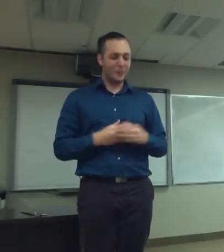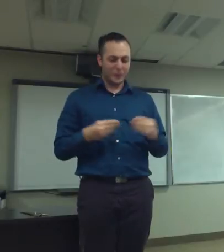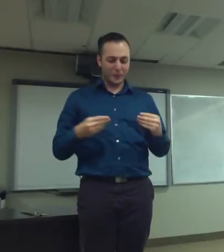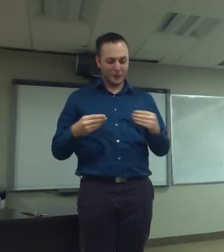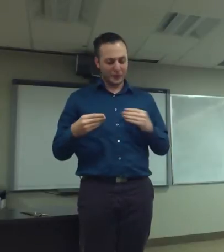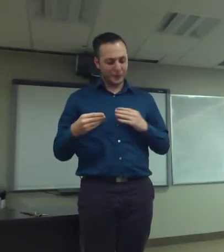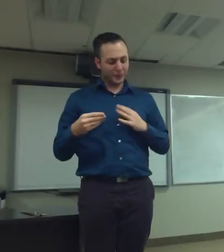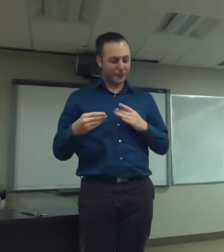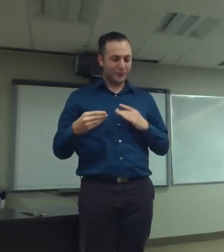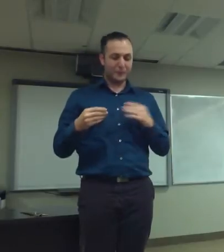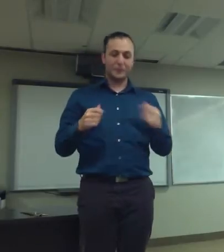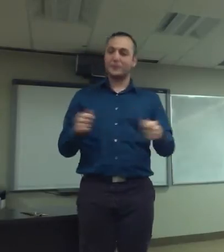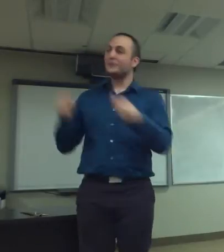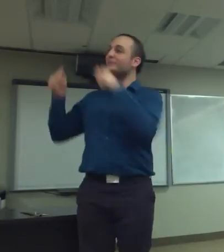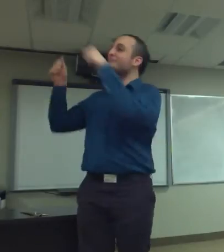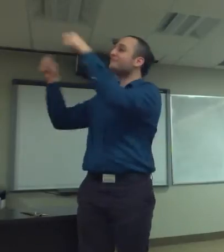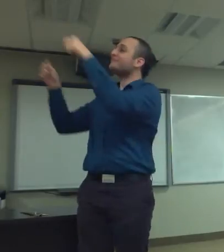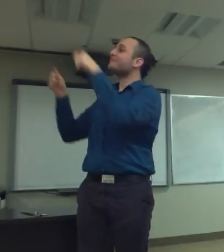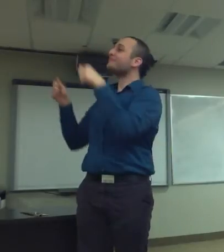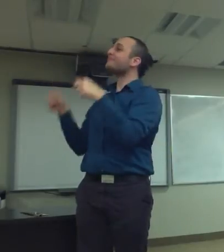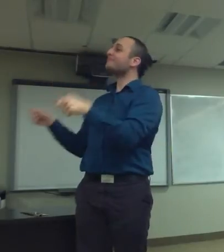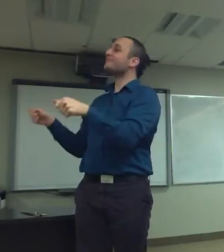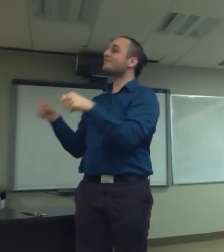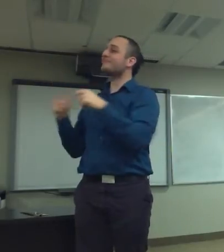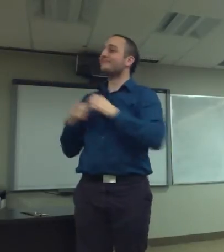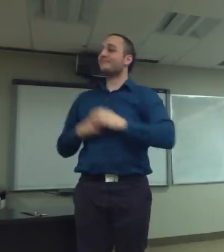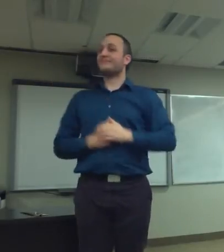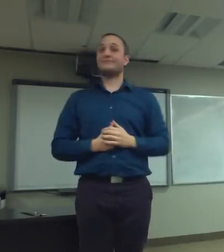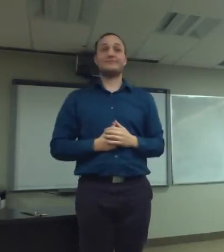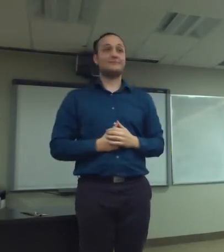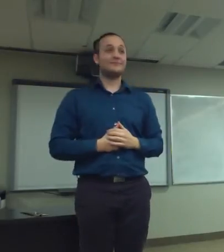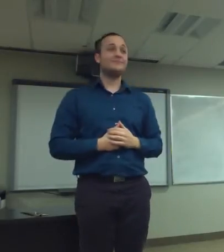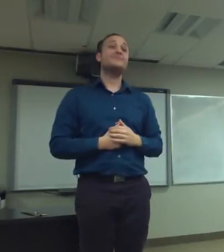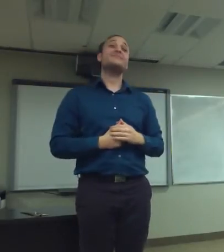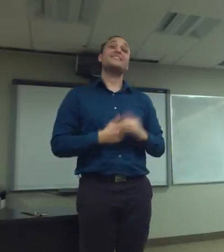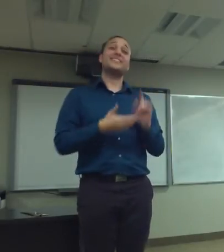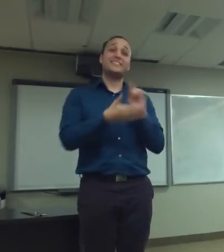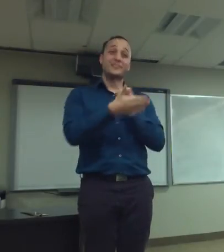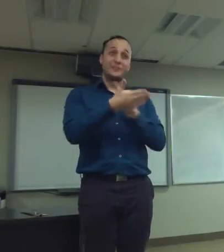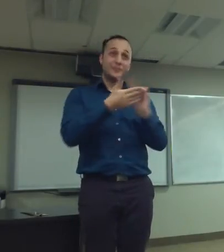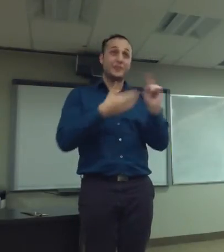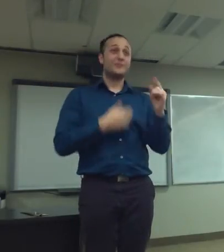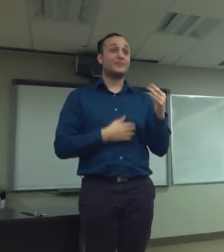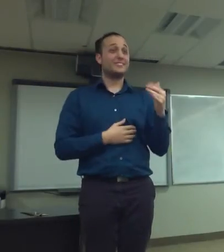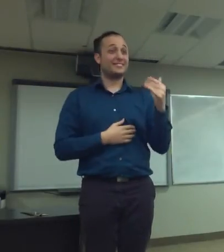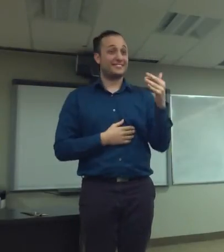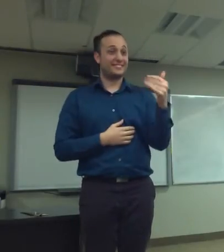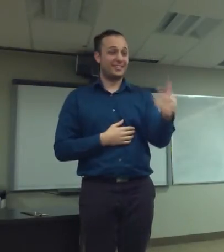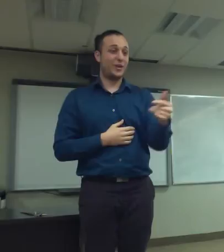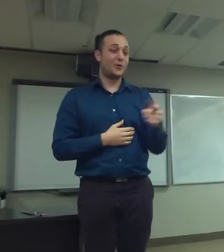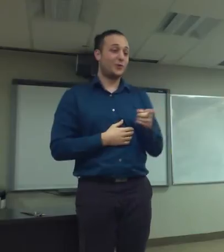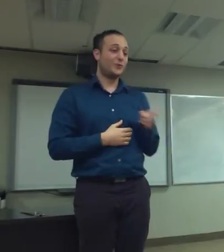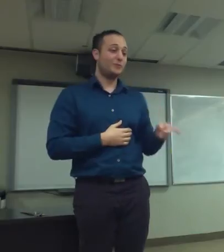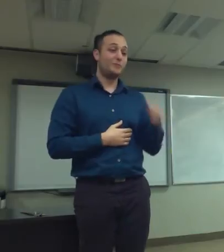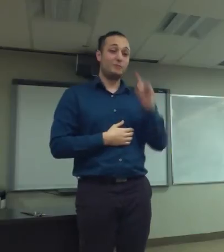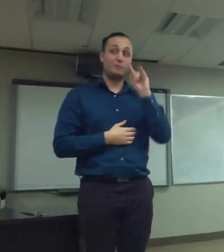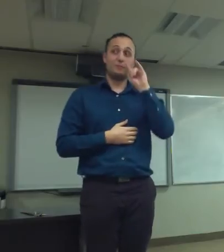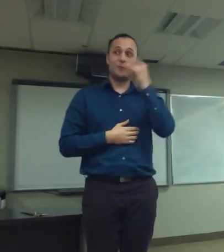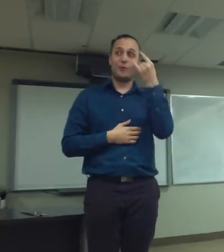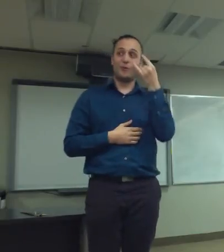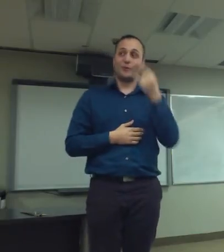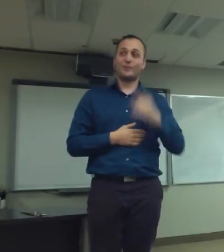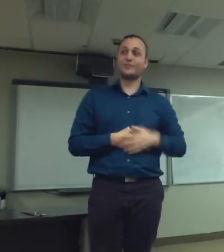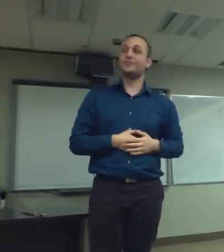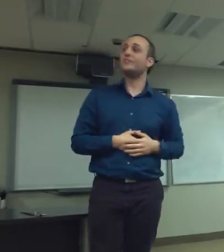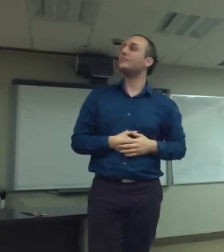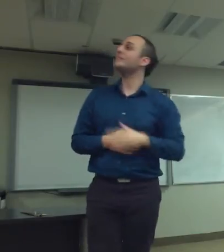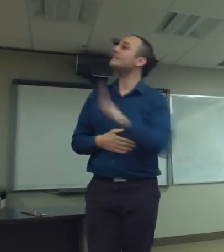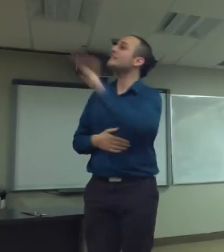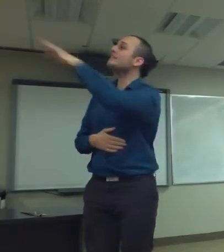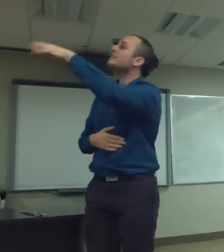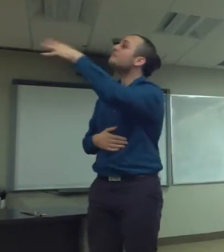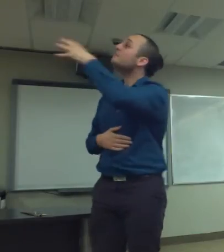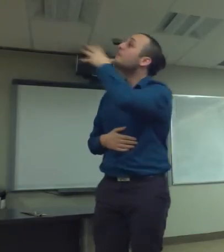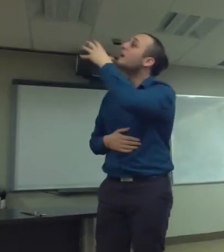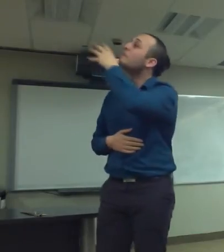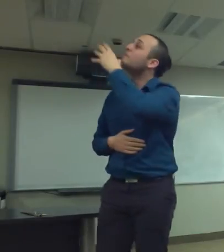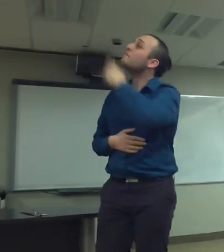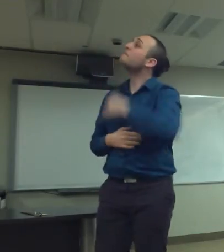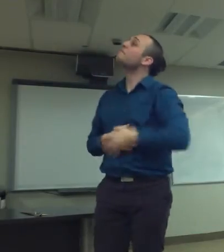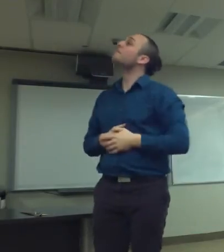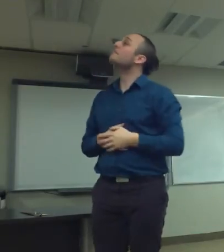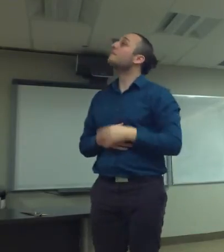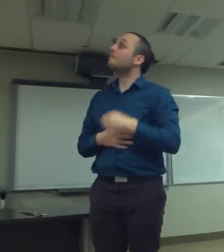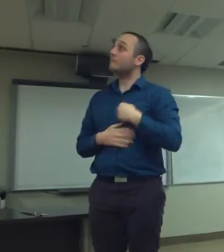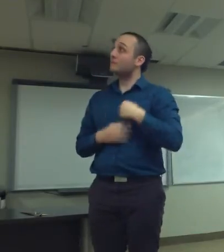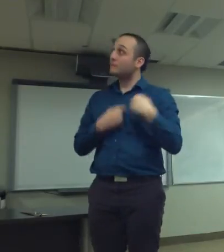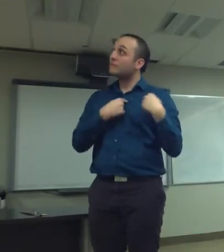But after a week, Bridget got bored. She went to her mother and said, "Mom, did I draw on